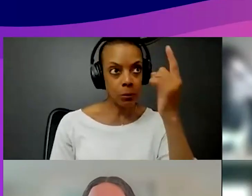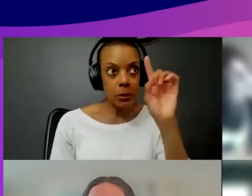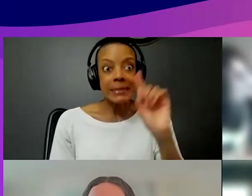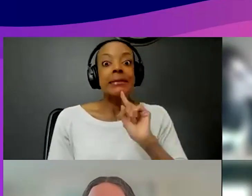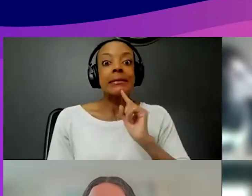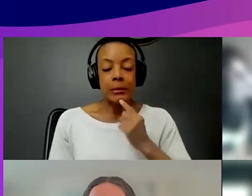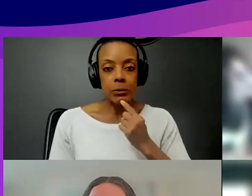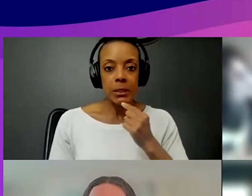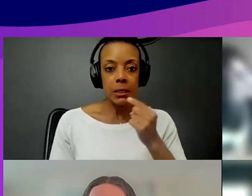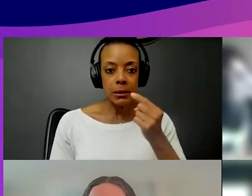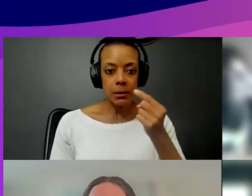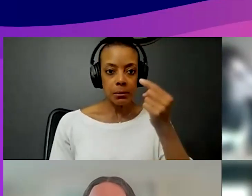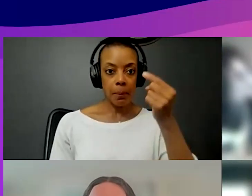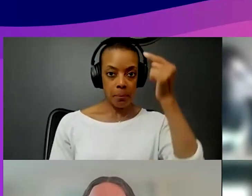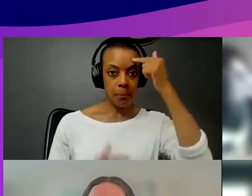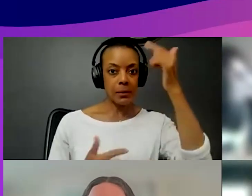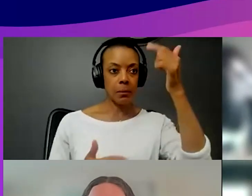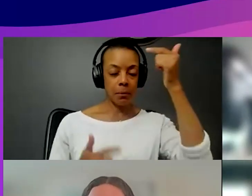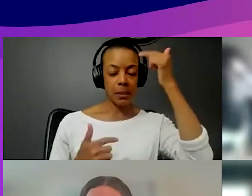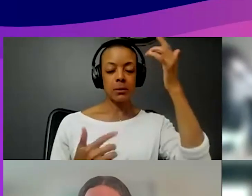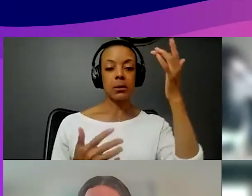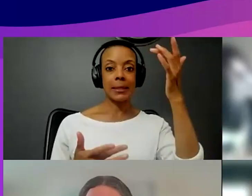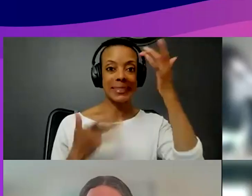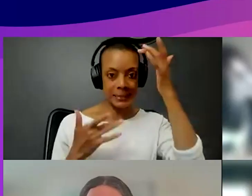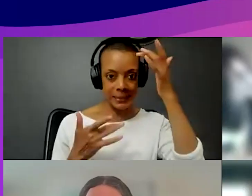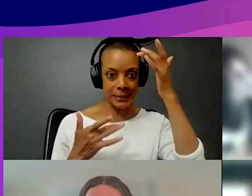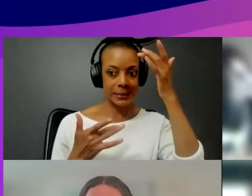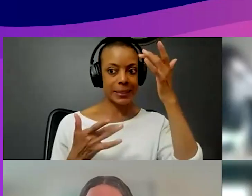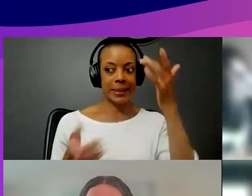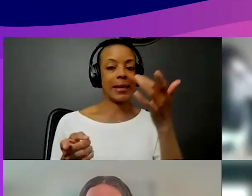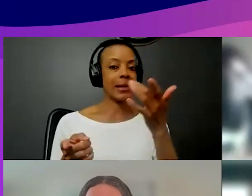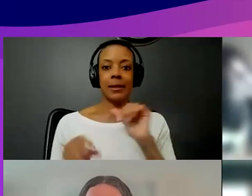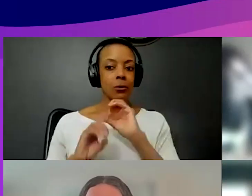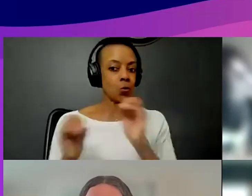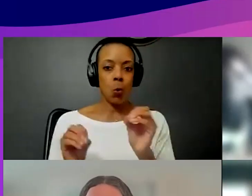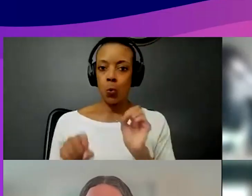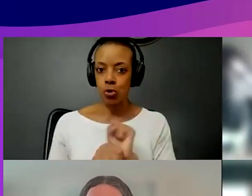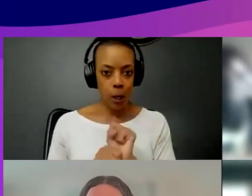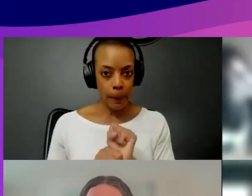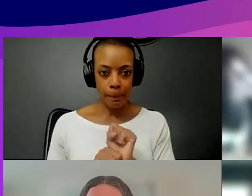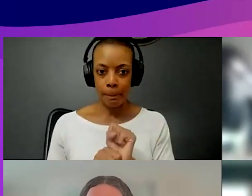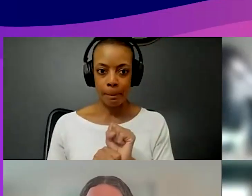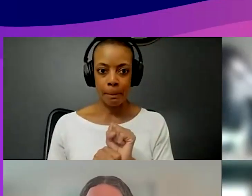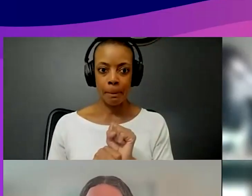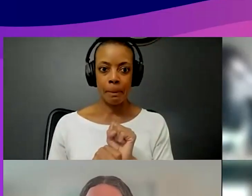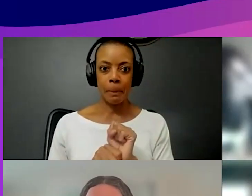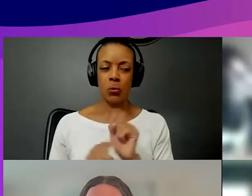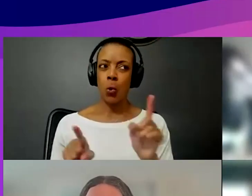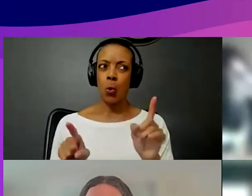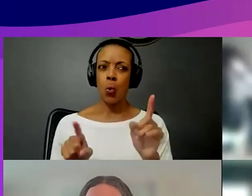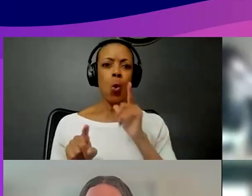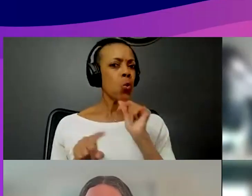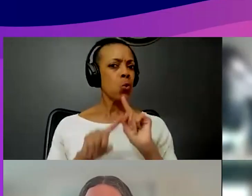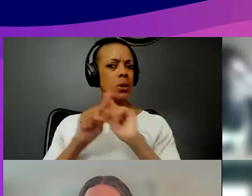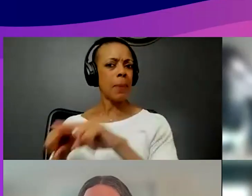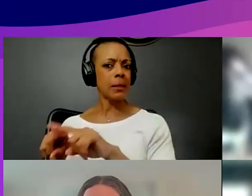health issue, and you know, and they're unemployed, and so you could almost argue that like the dependency is going from, you know, in